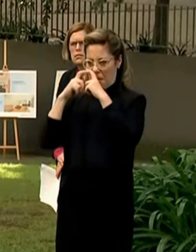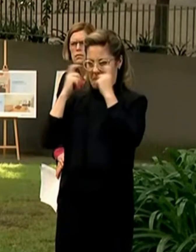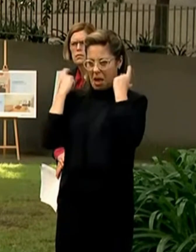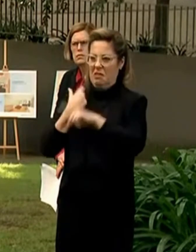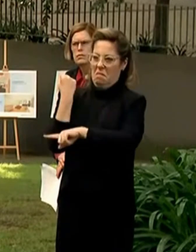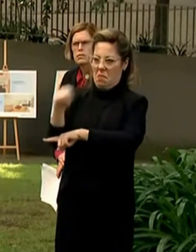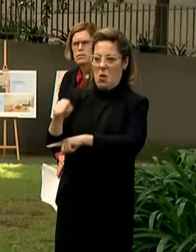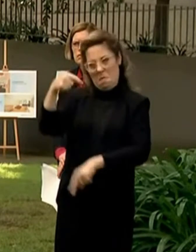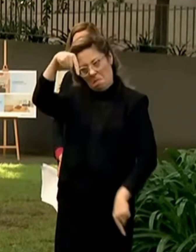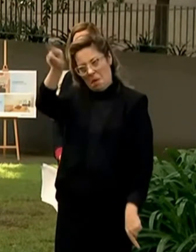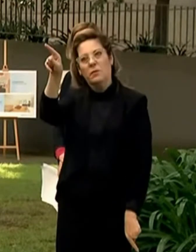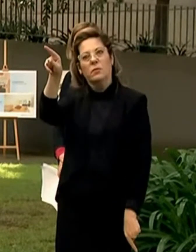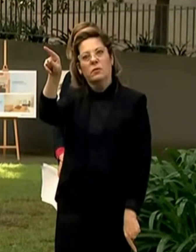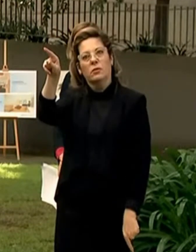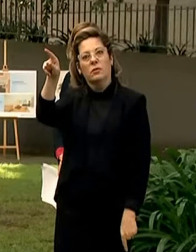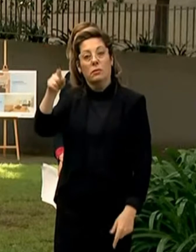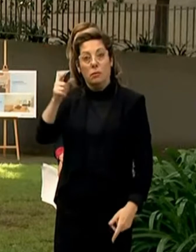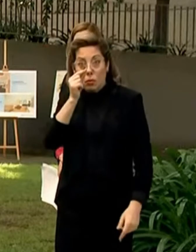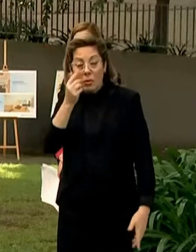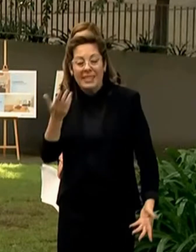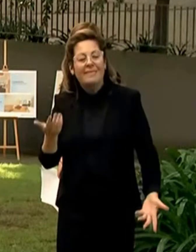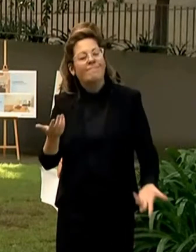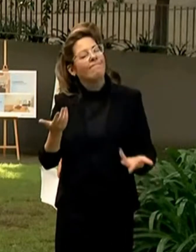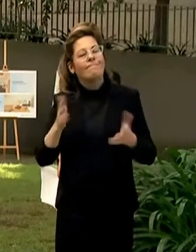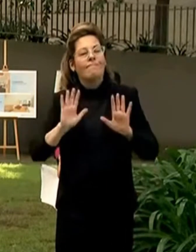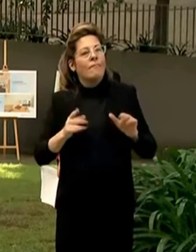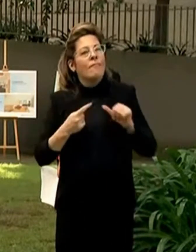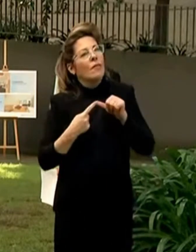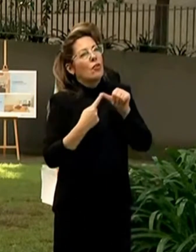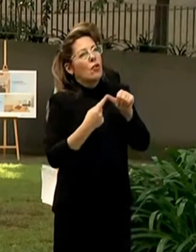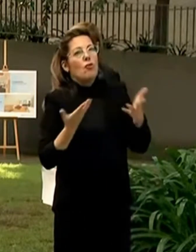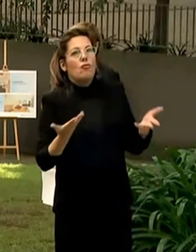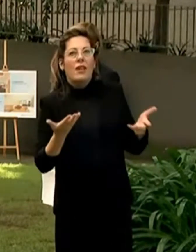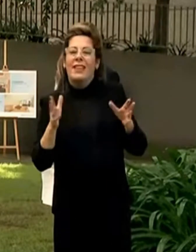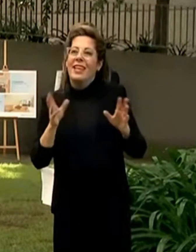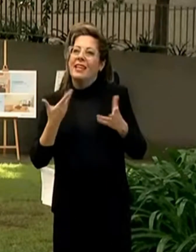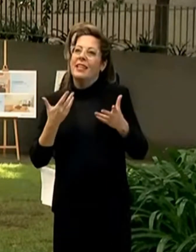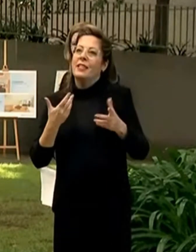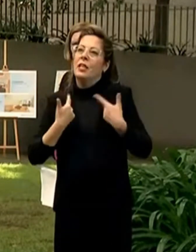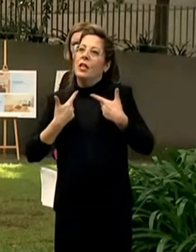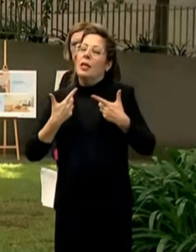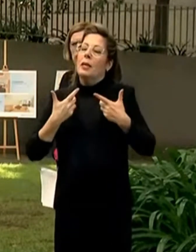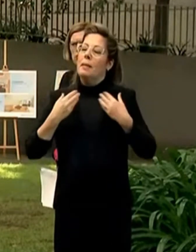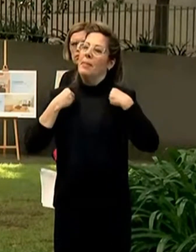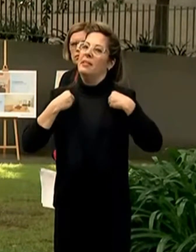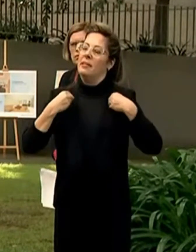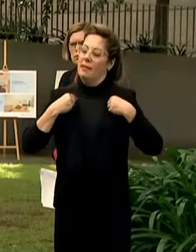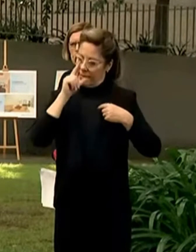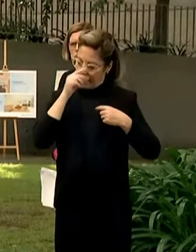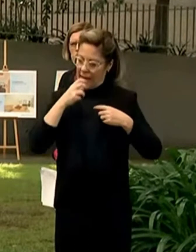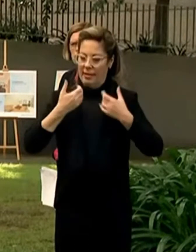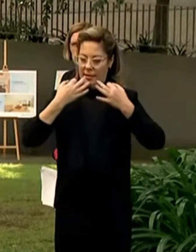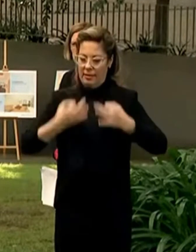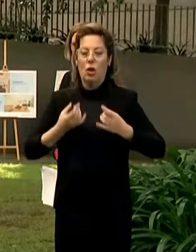Well, I think it's up to private businesses to determine what they feel is safe for their staff and for their patrons. And I